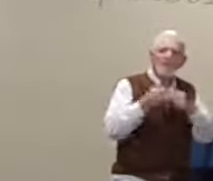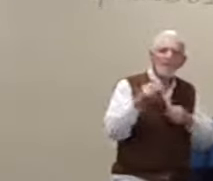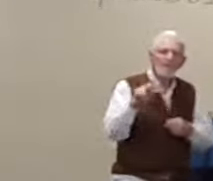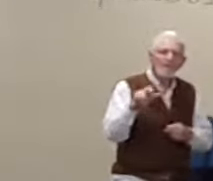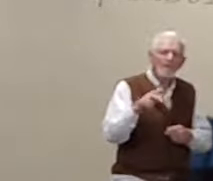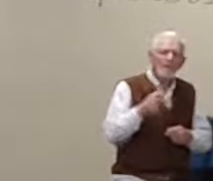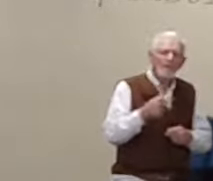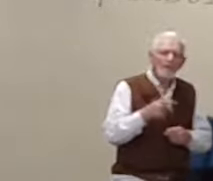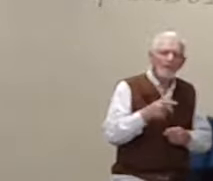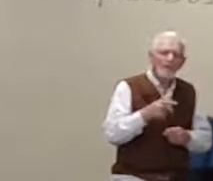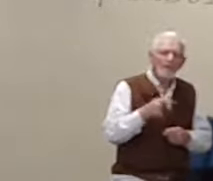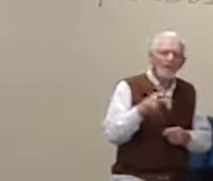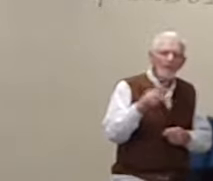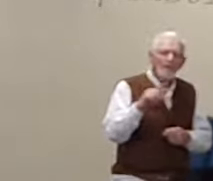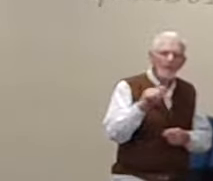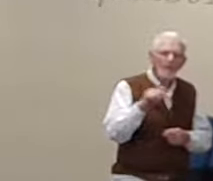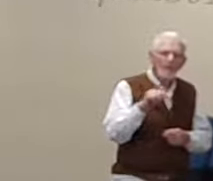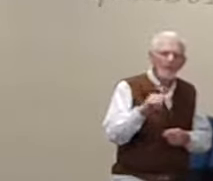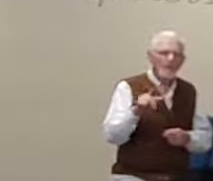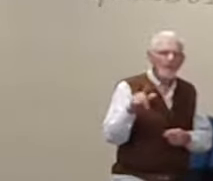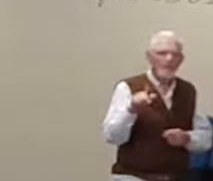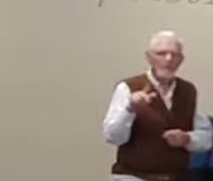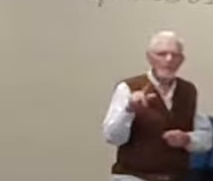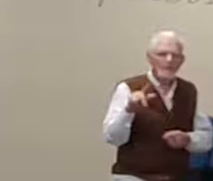2033 or 2035. You don't know that.